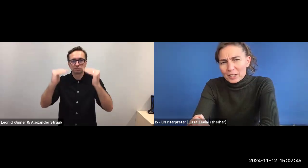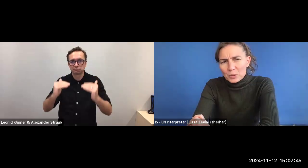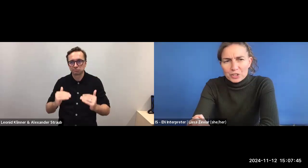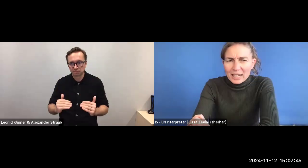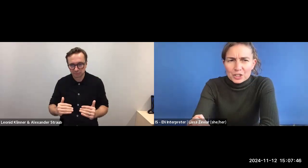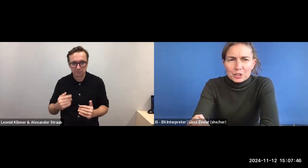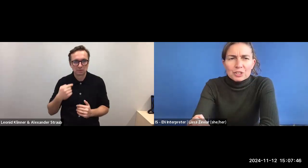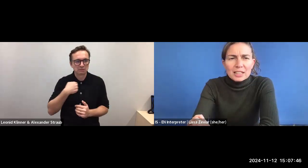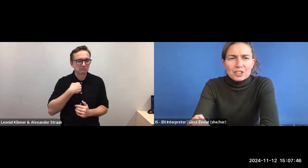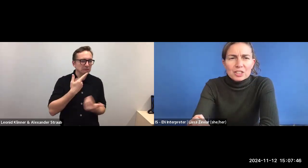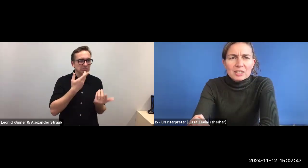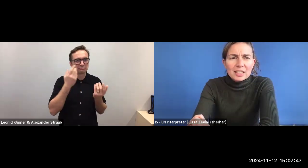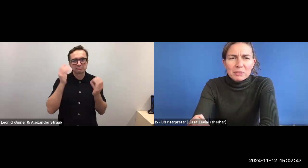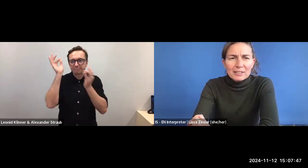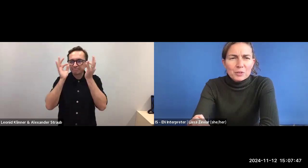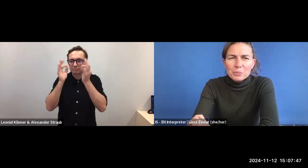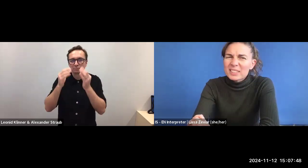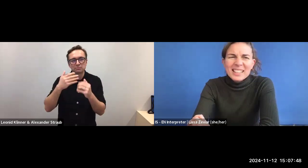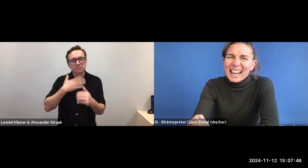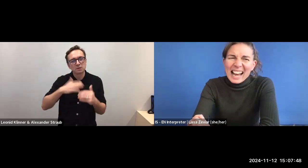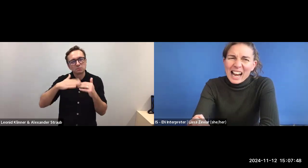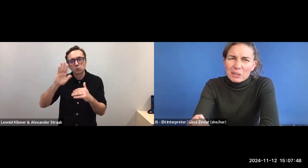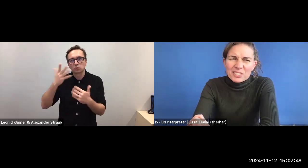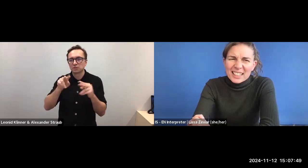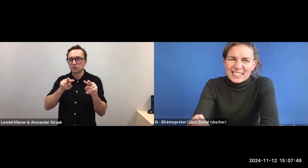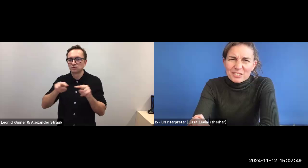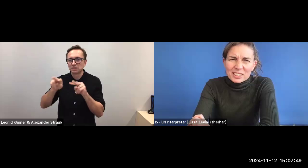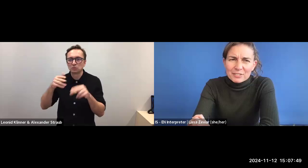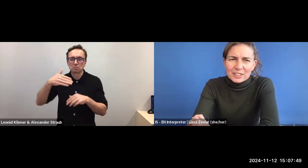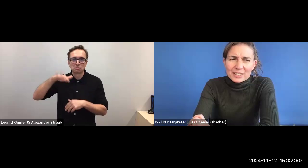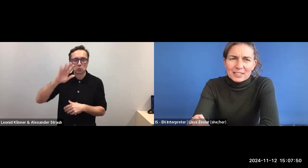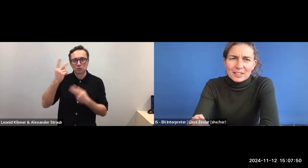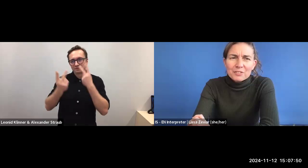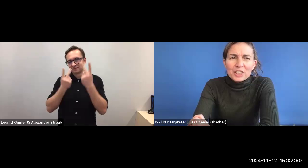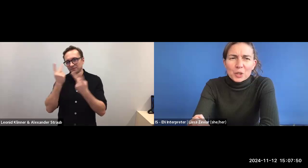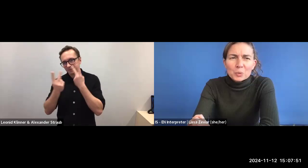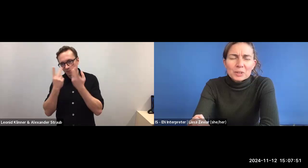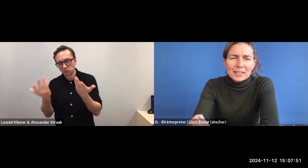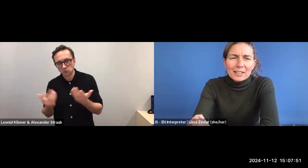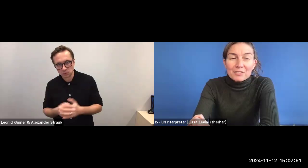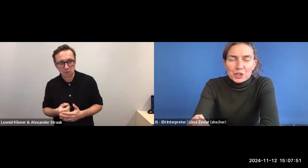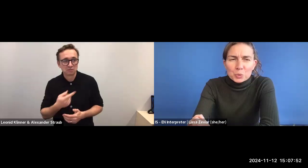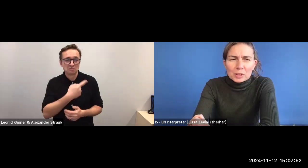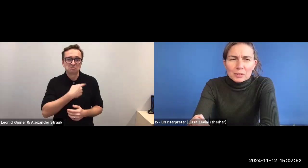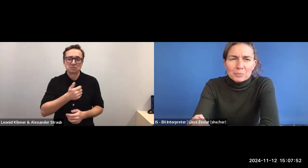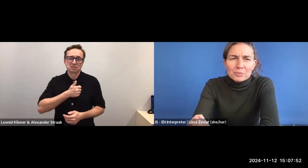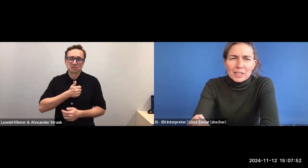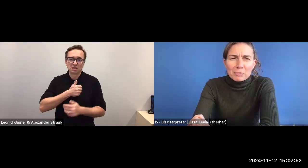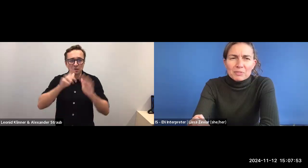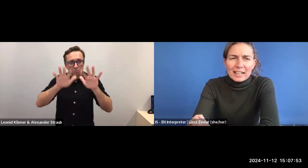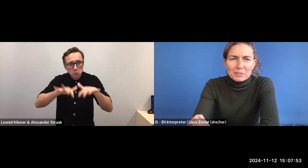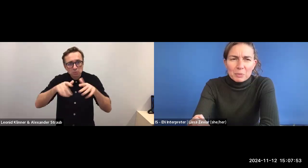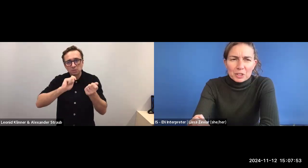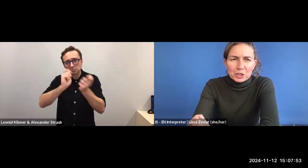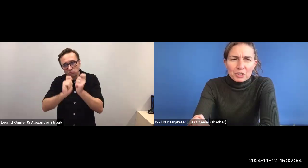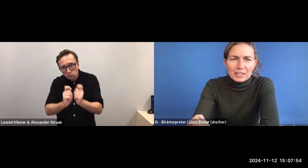However, where they had question answer sections and platforms. However, that didn't really fit a video and visual